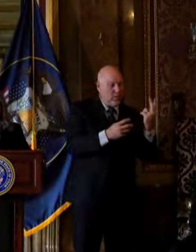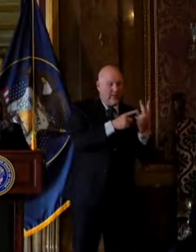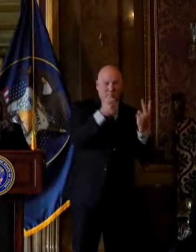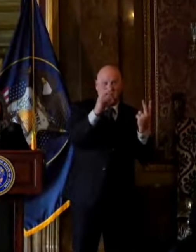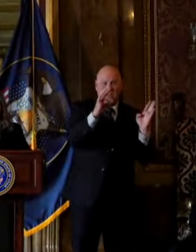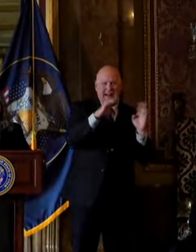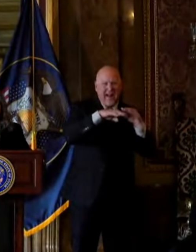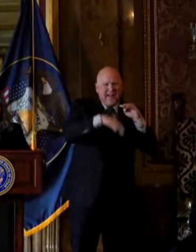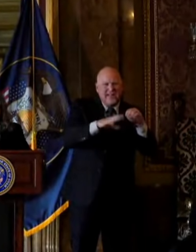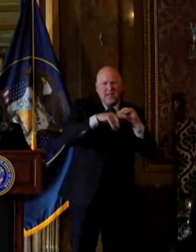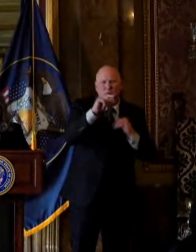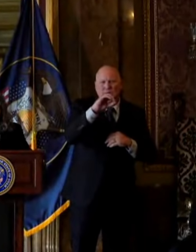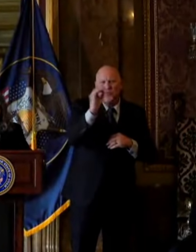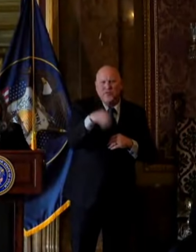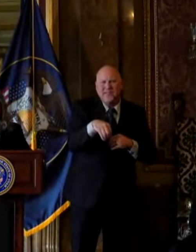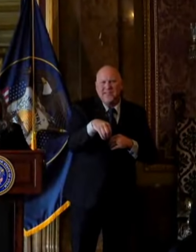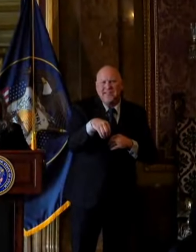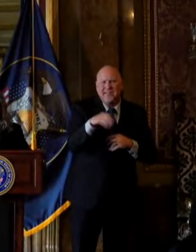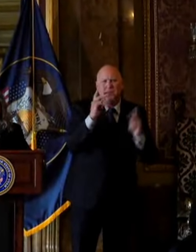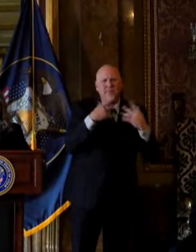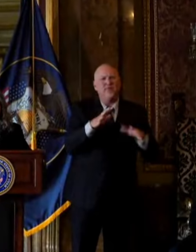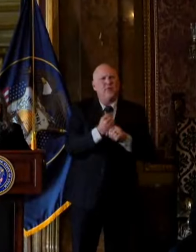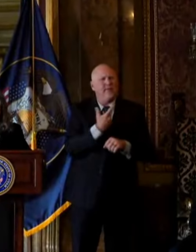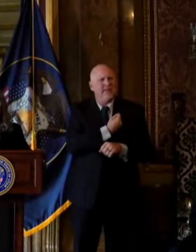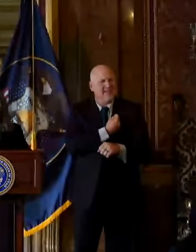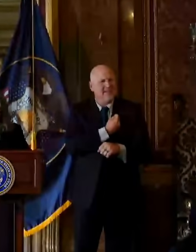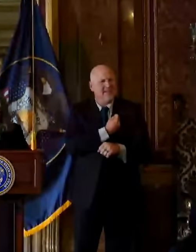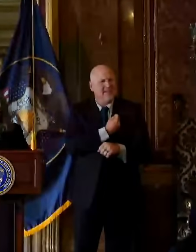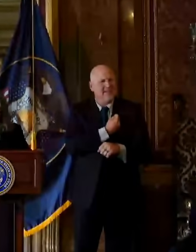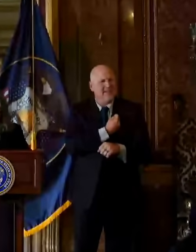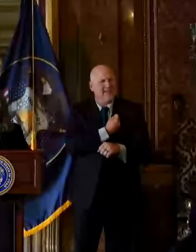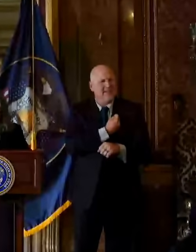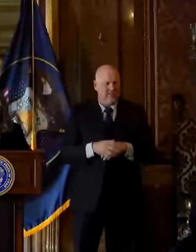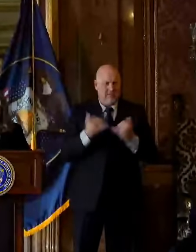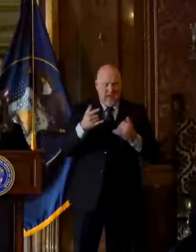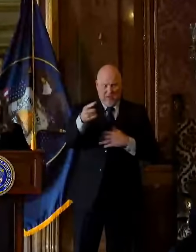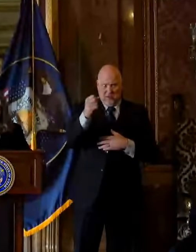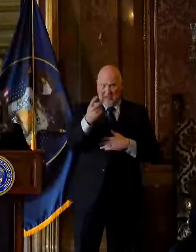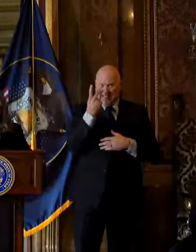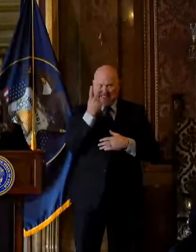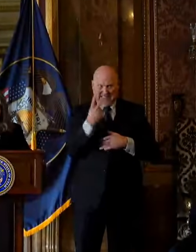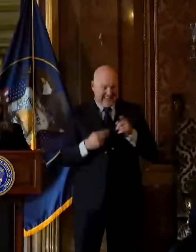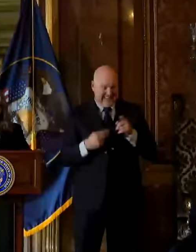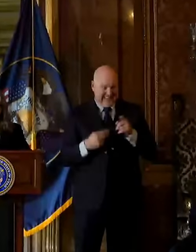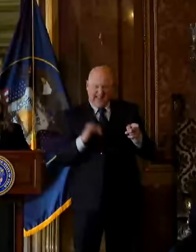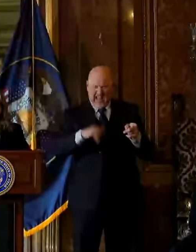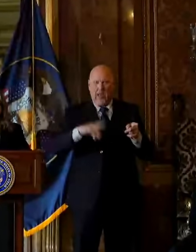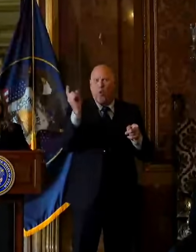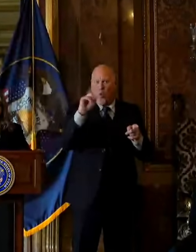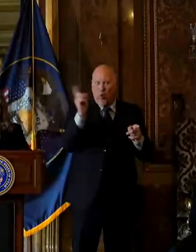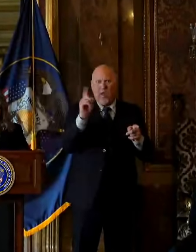small percentage into a fairly large number of hospitalizations. We also know that kids are very good